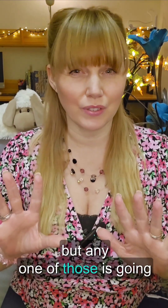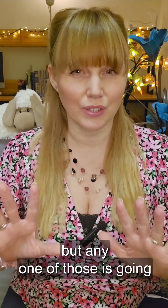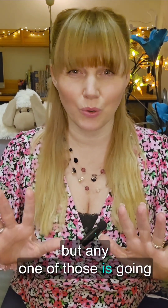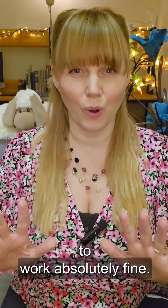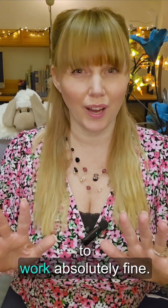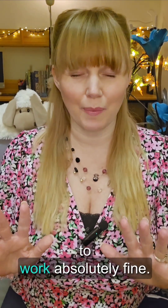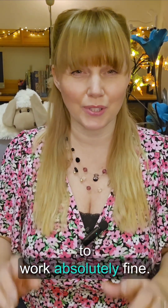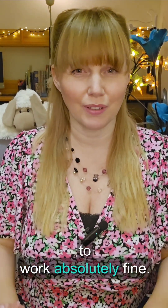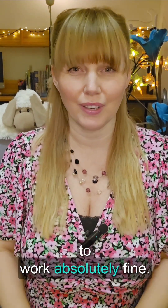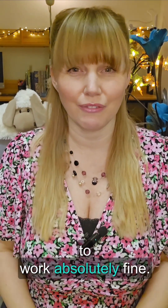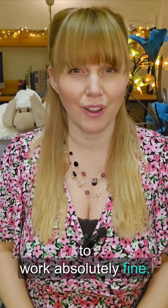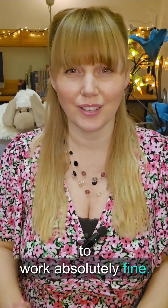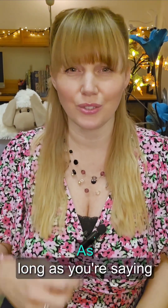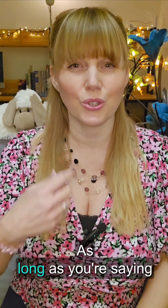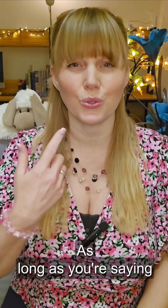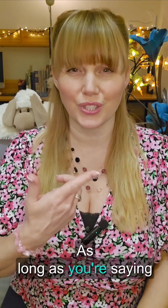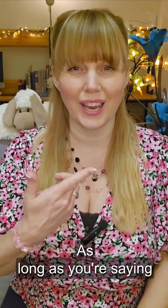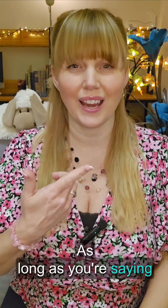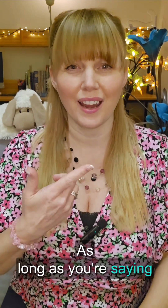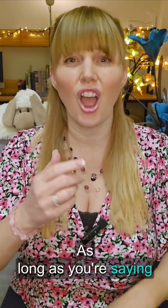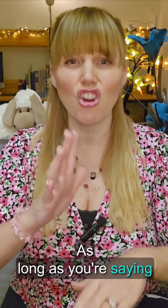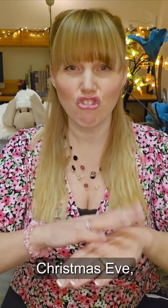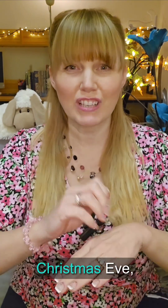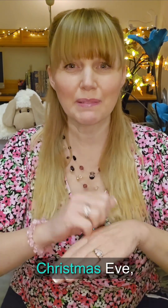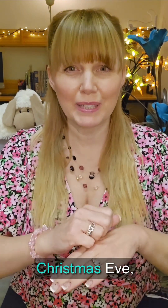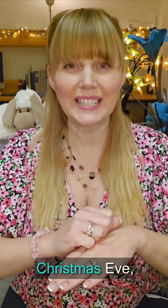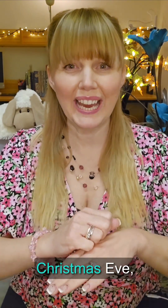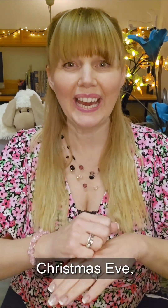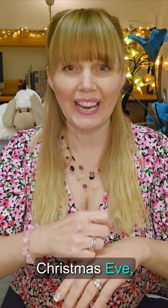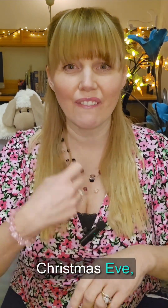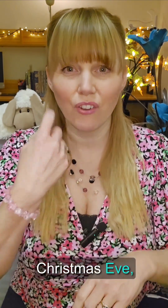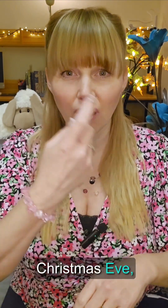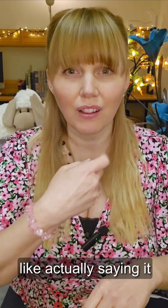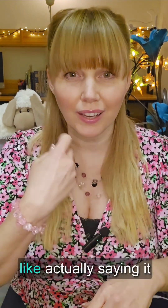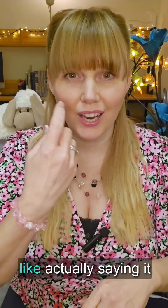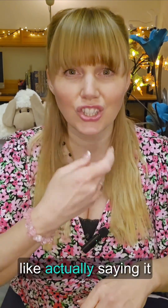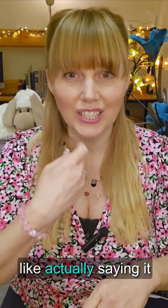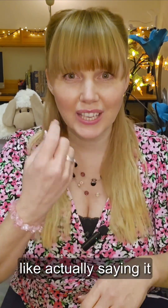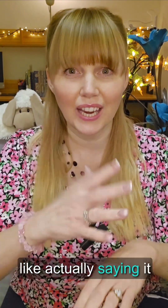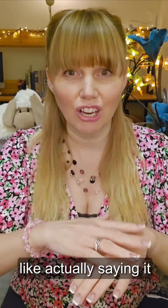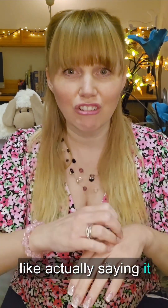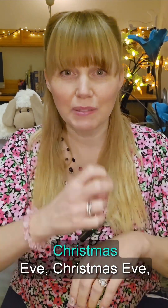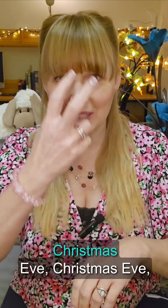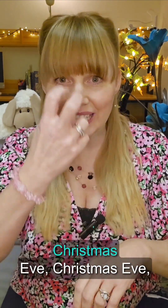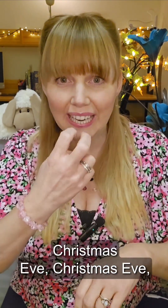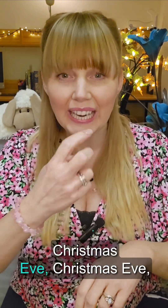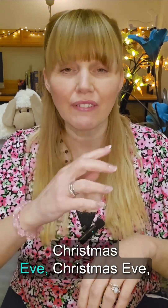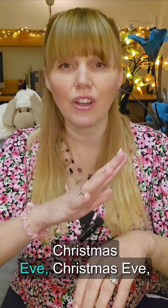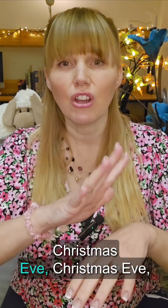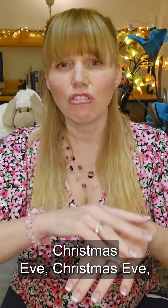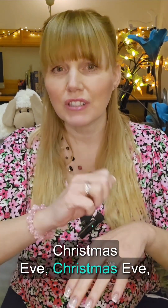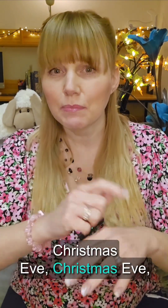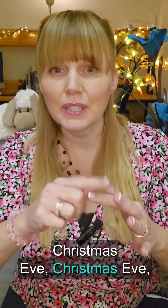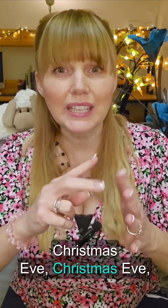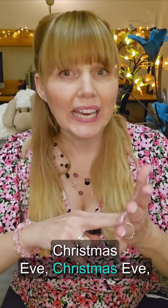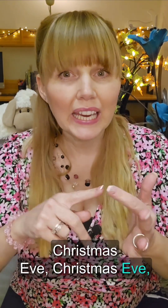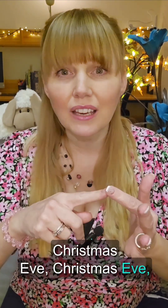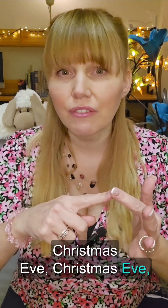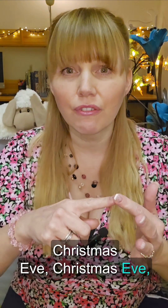is going to work absolutely fine, as long as you're saying Christmas Eve, like actually saying it Christmas Eve,